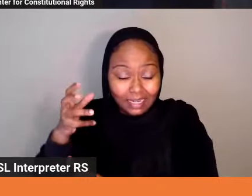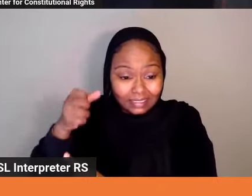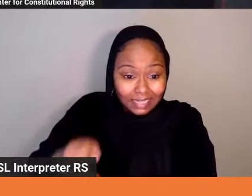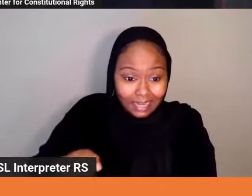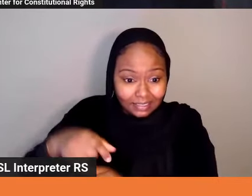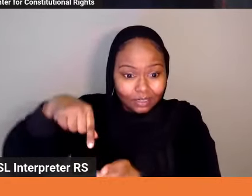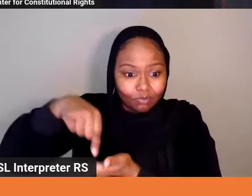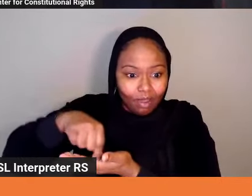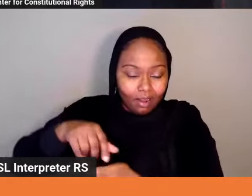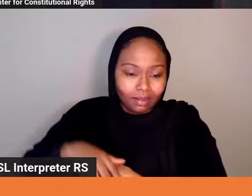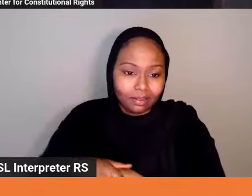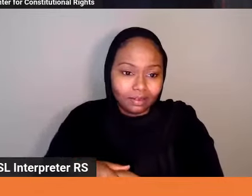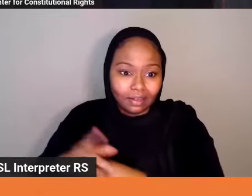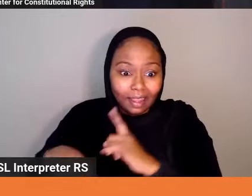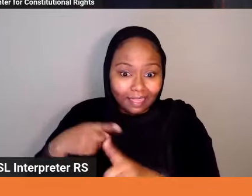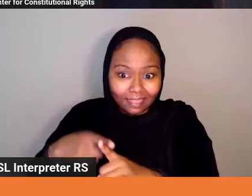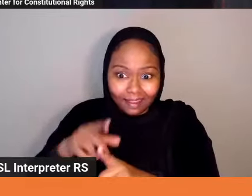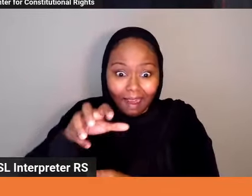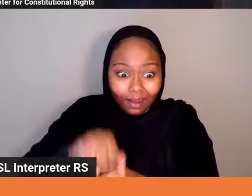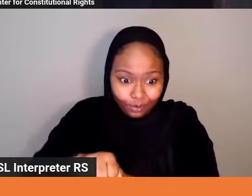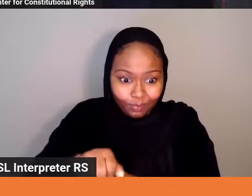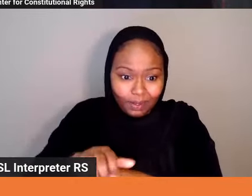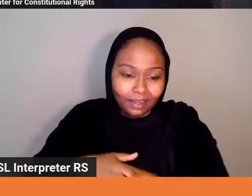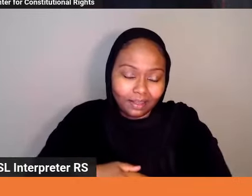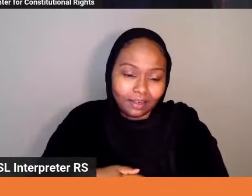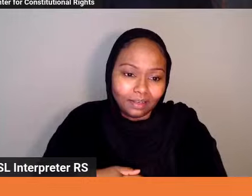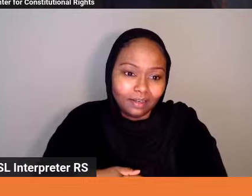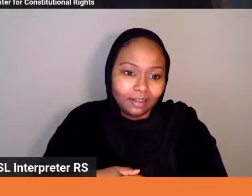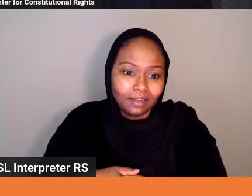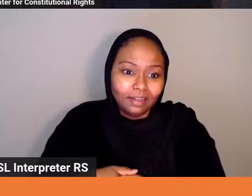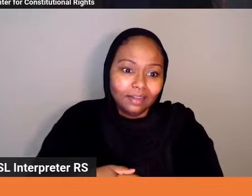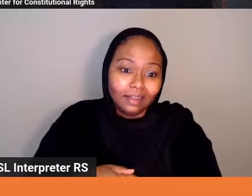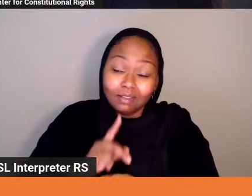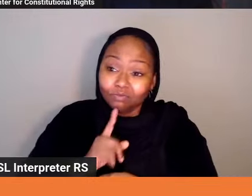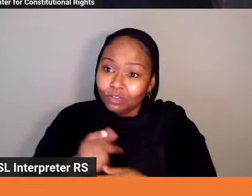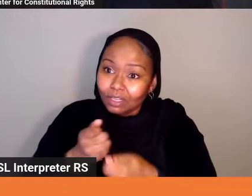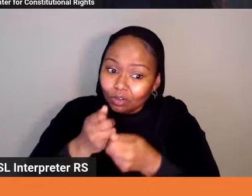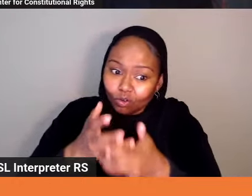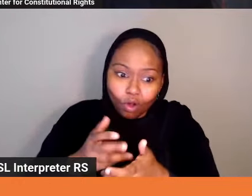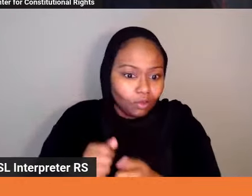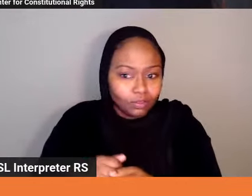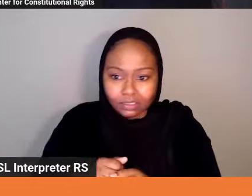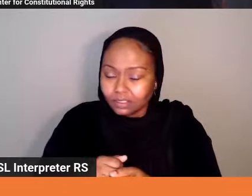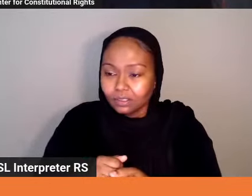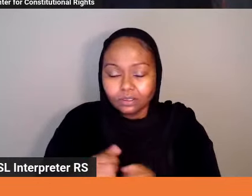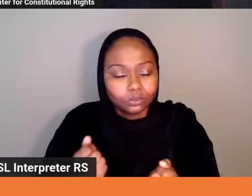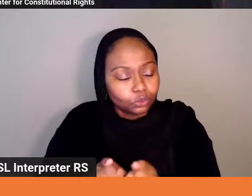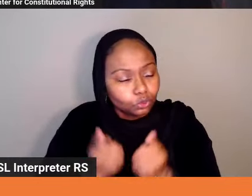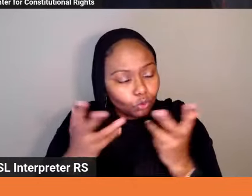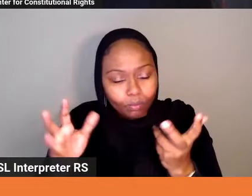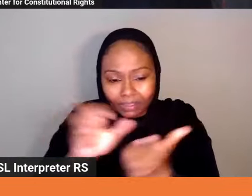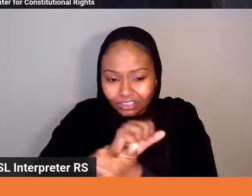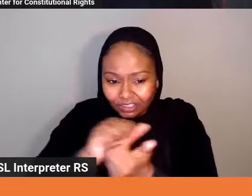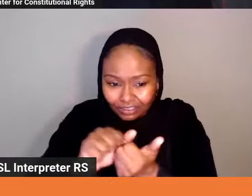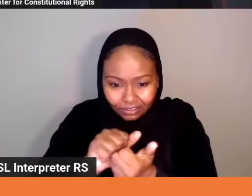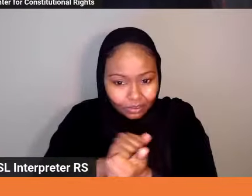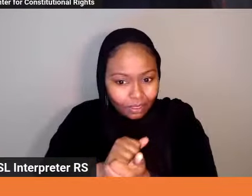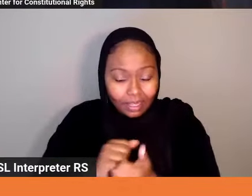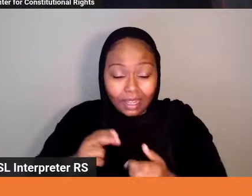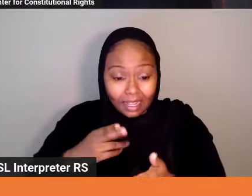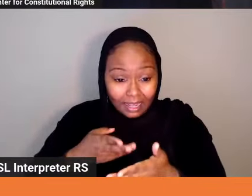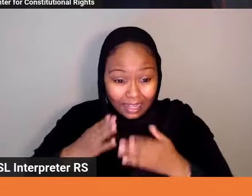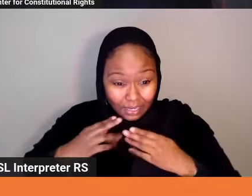Iraq and then occupied it, and caused incredible damage and in human suffering